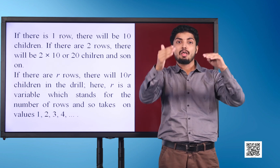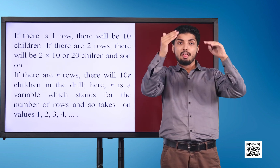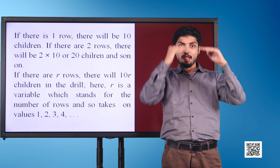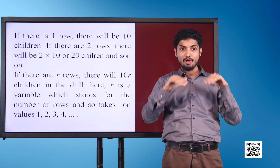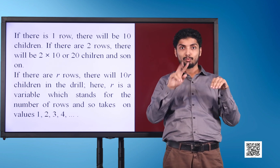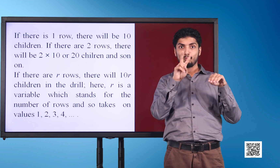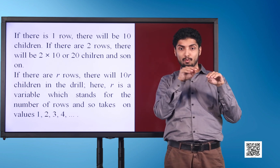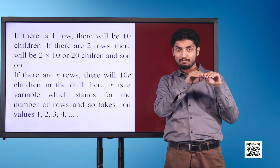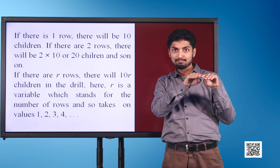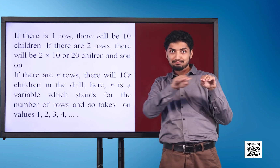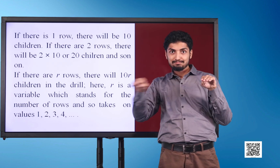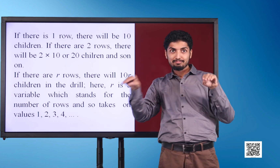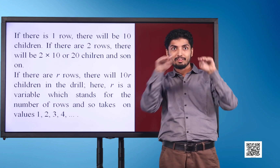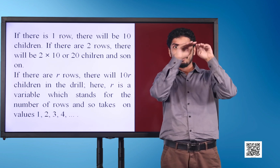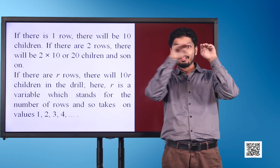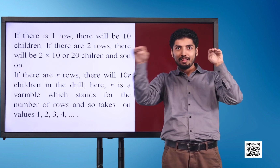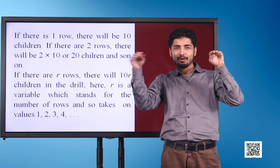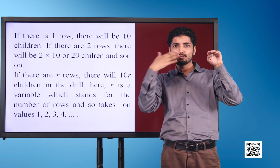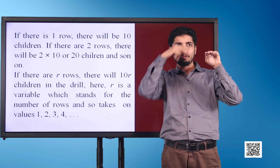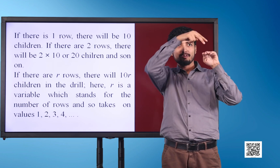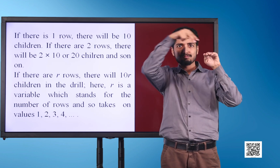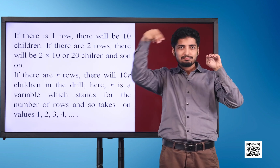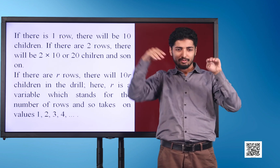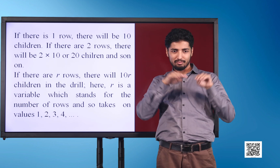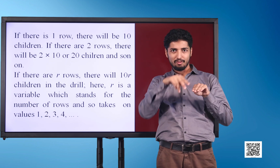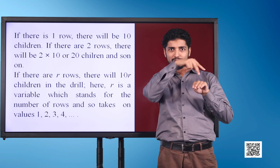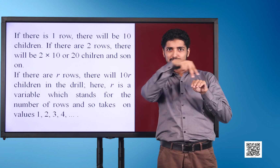or 20 children, and so on.